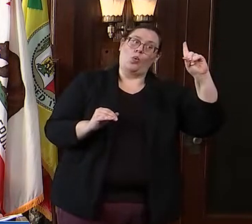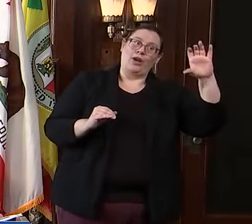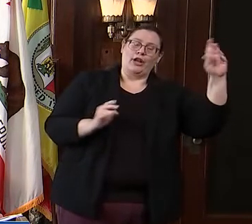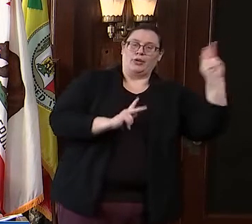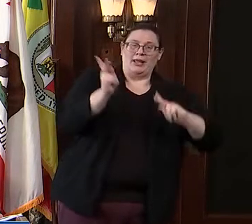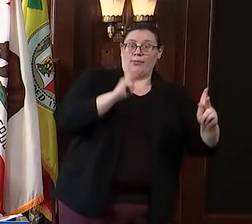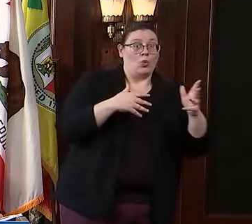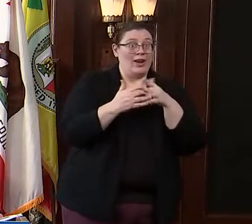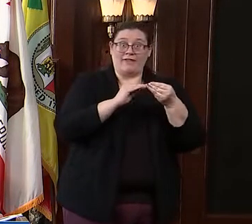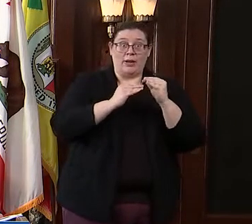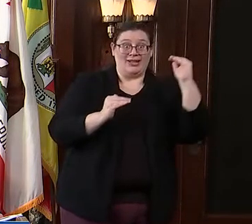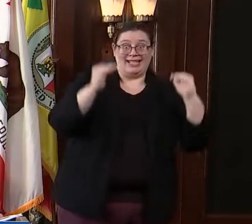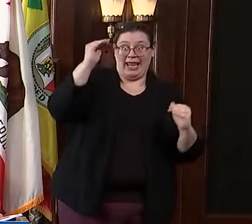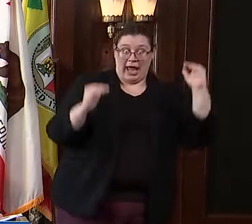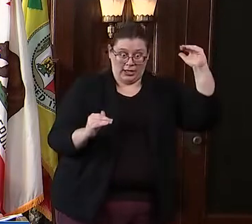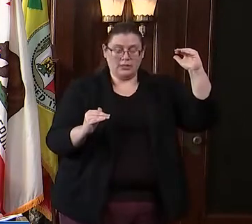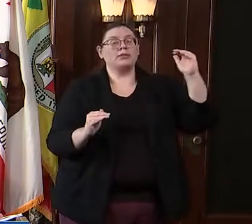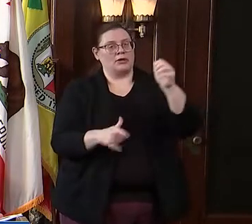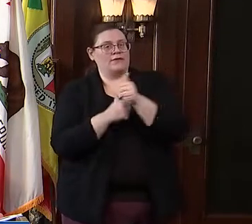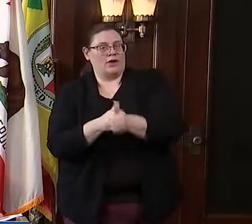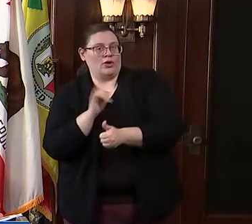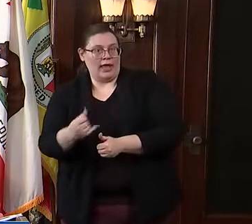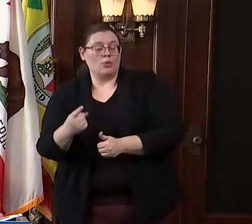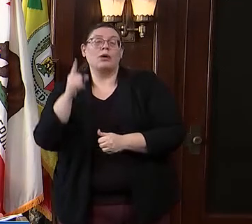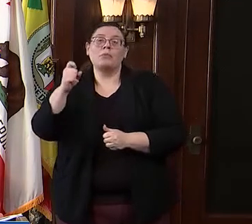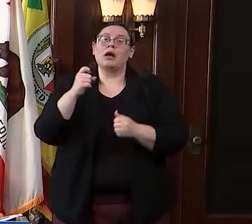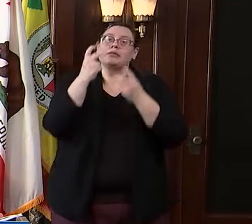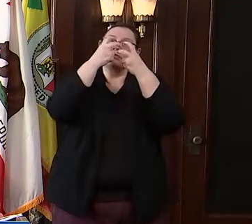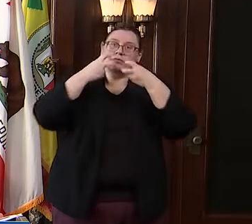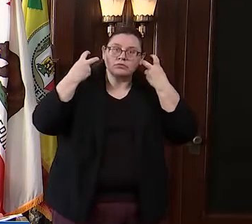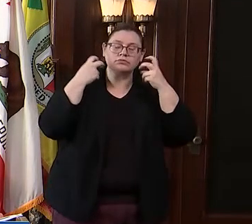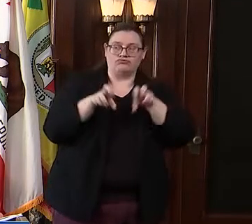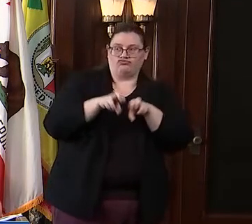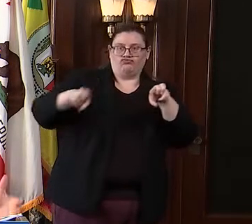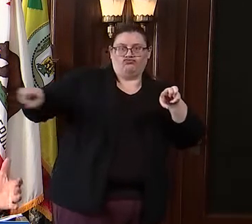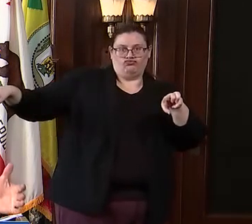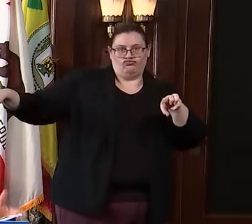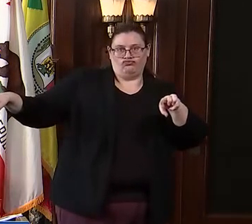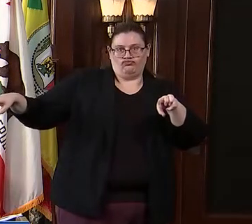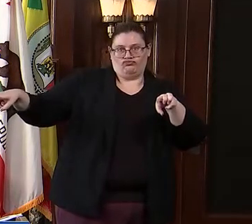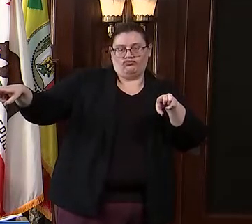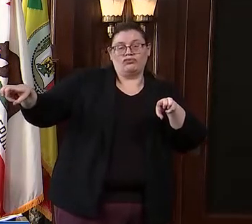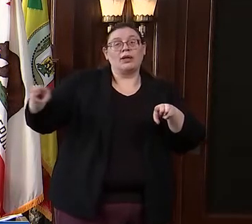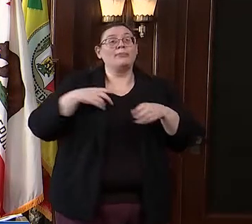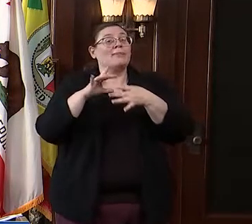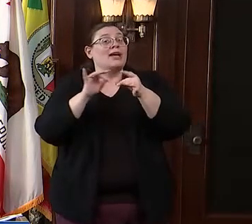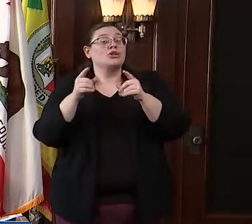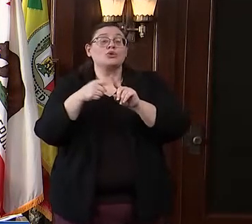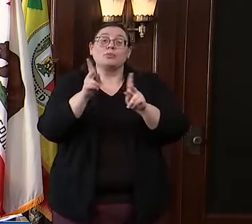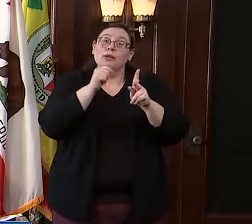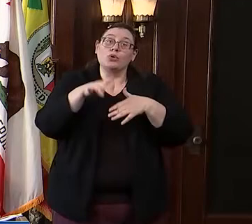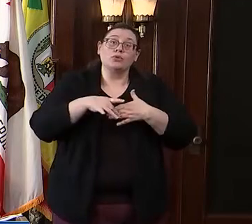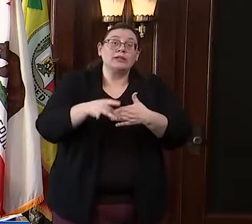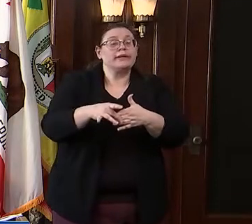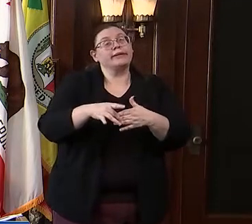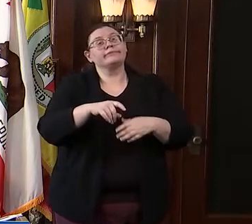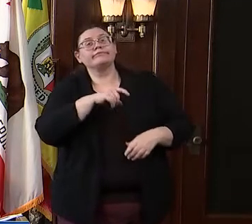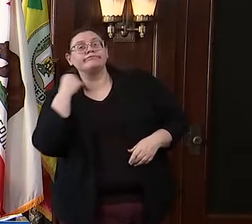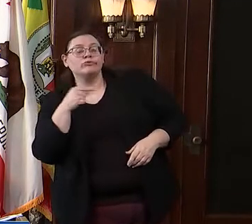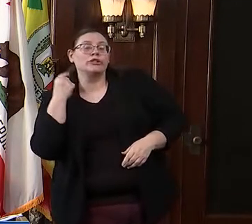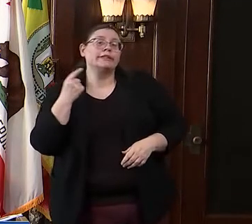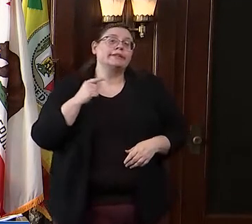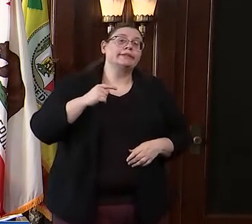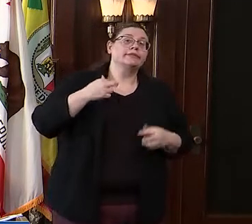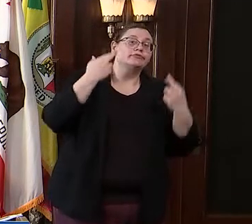physical distancing and have face coverings at all services. And my message to clergy is the same as businesses: only